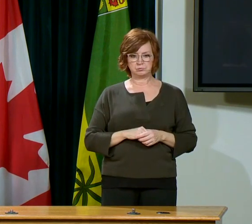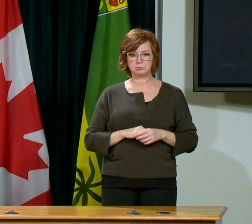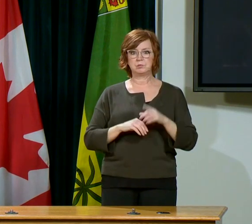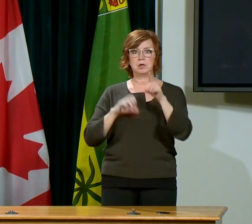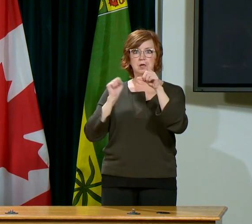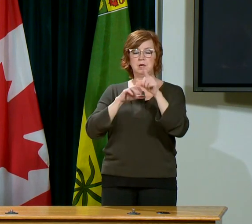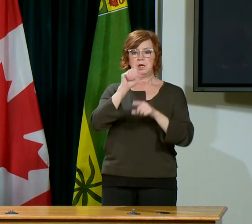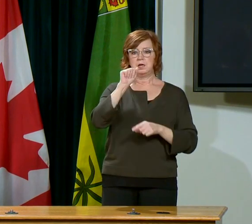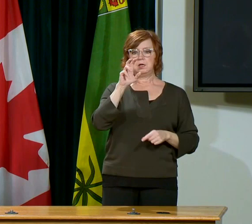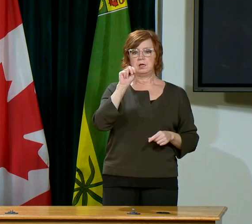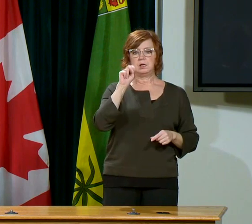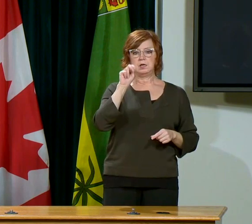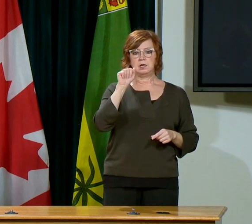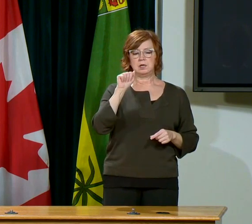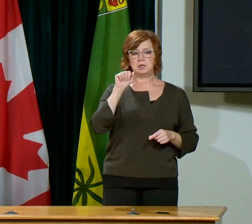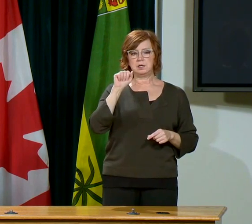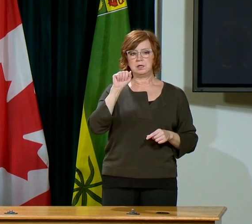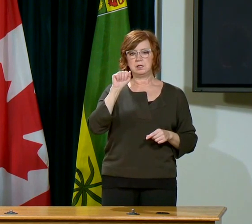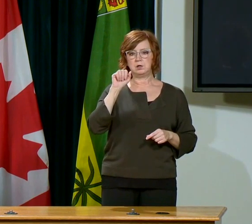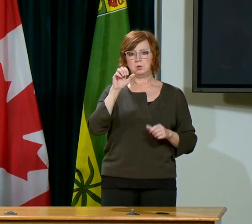We have Anna McMillan with Global.